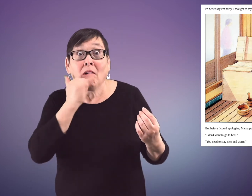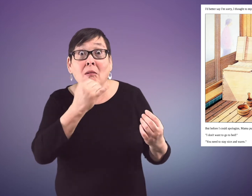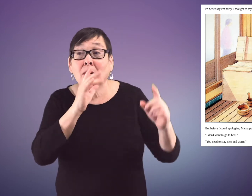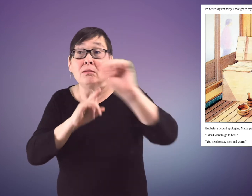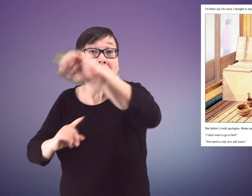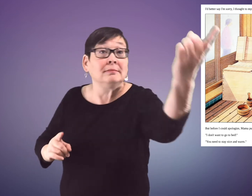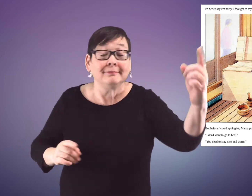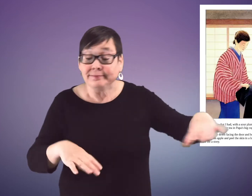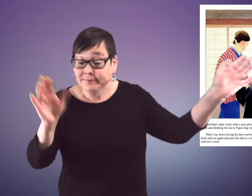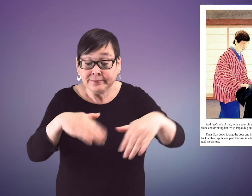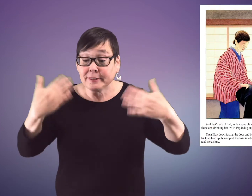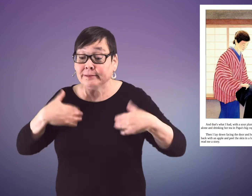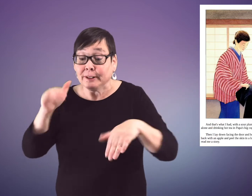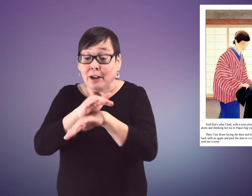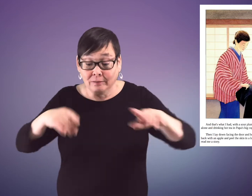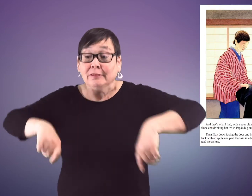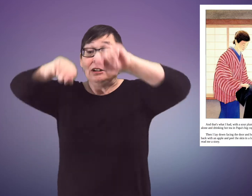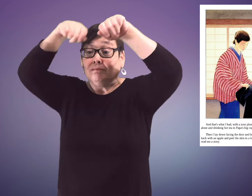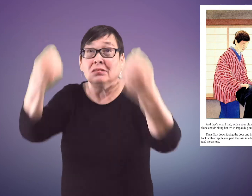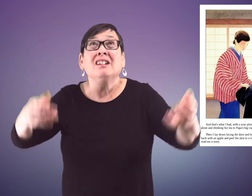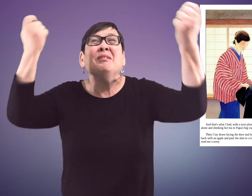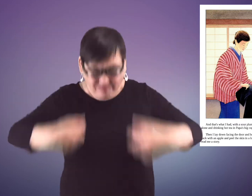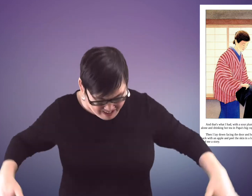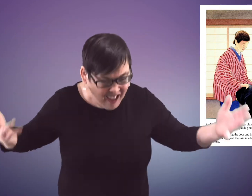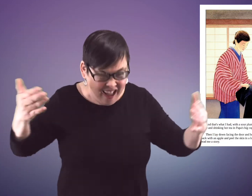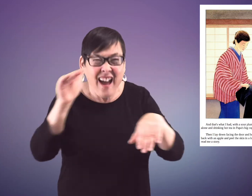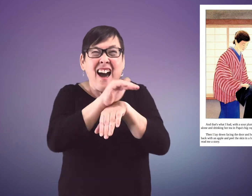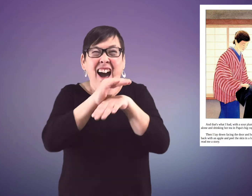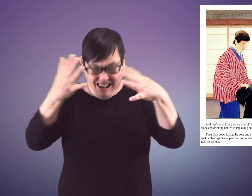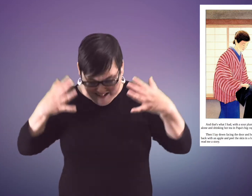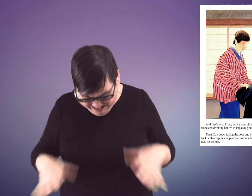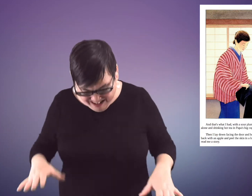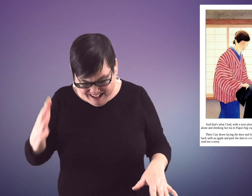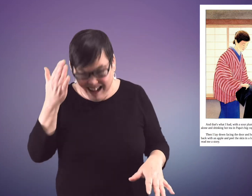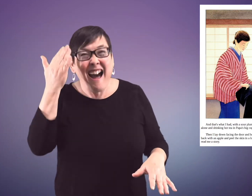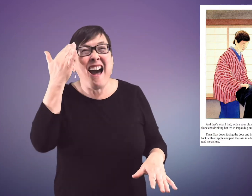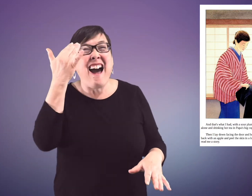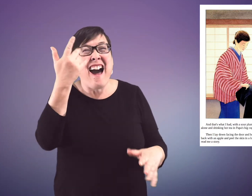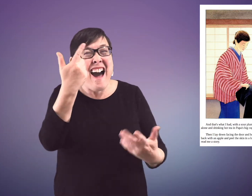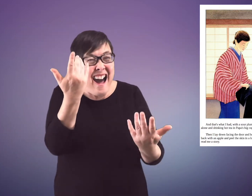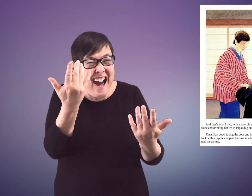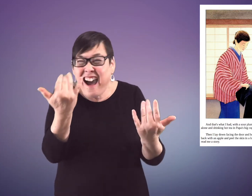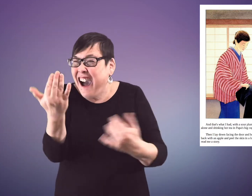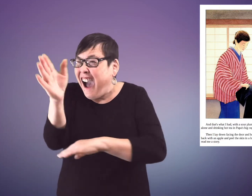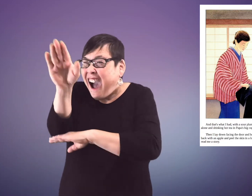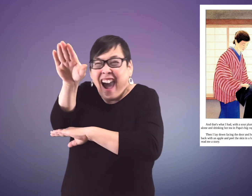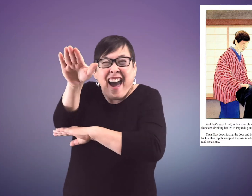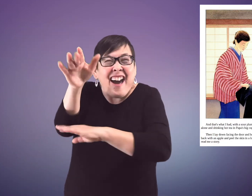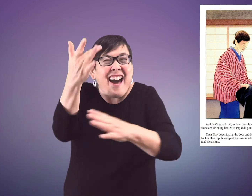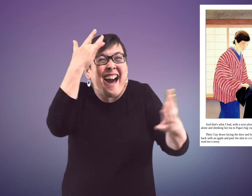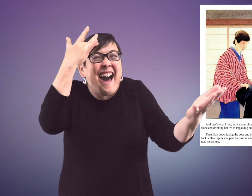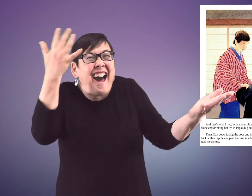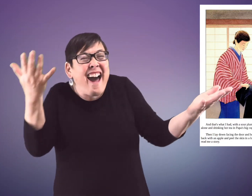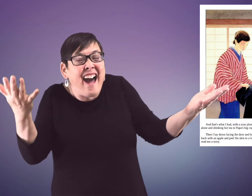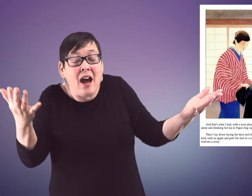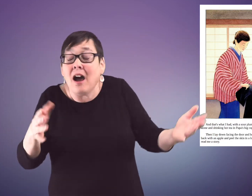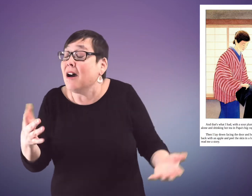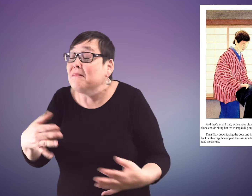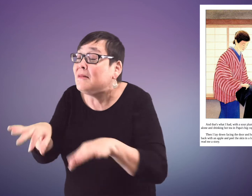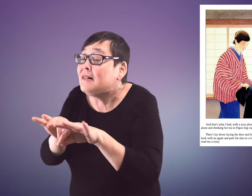But before I could even apologize, Mama came over and put me in my night clothes. "I don't want to go to bed.